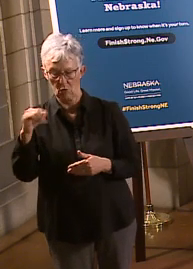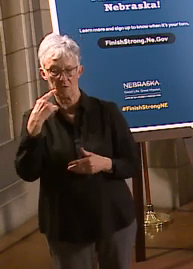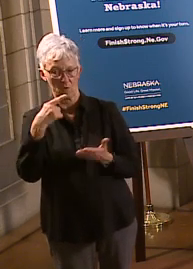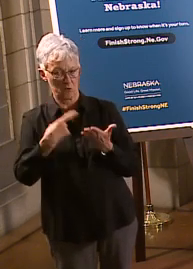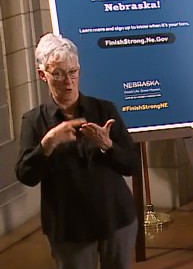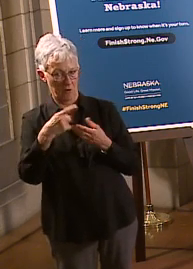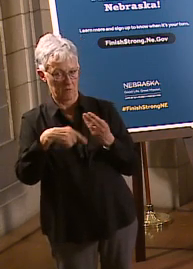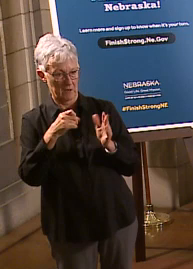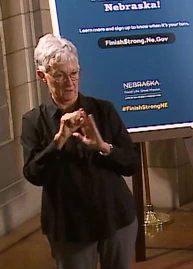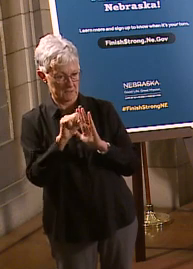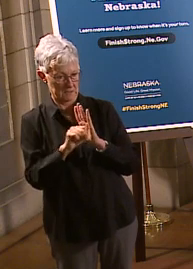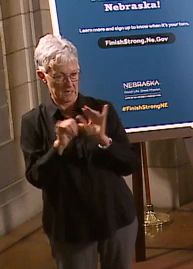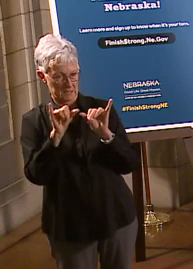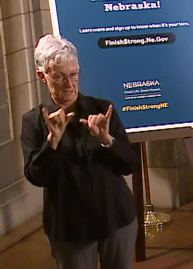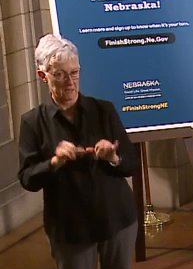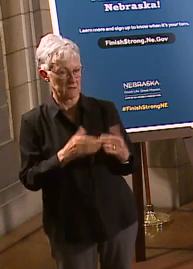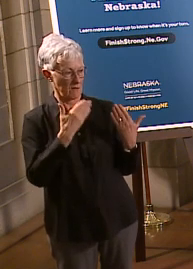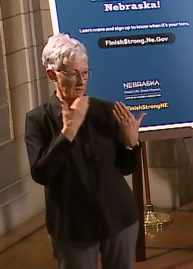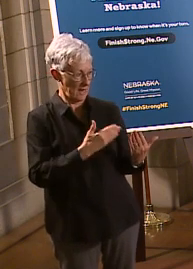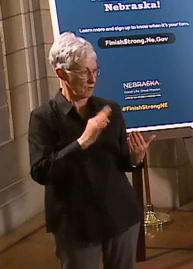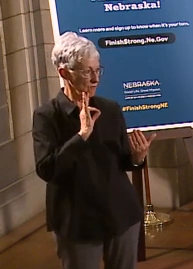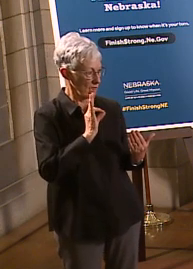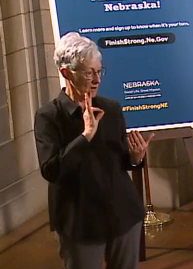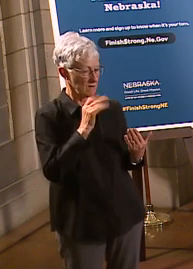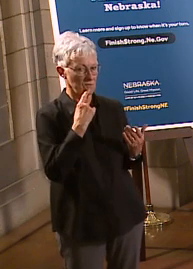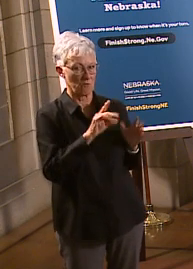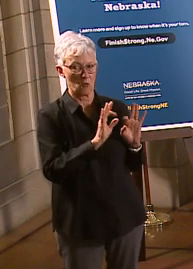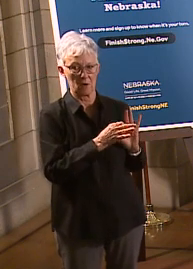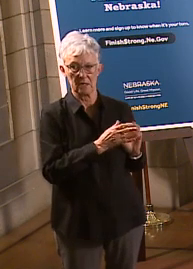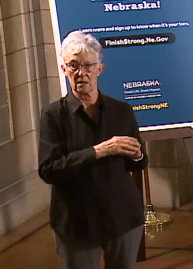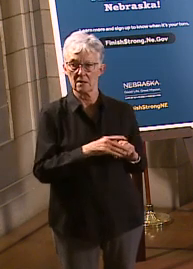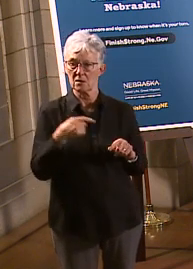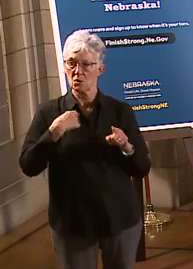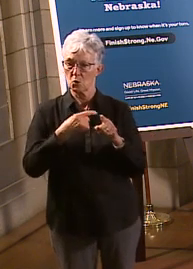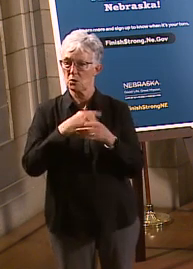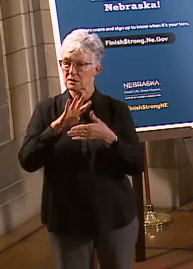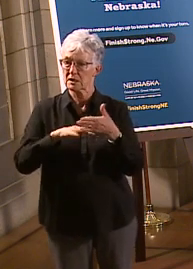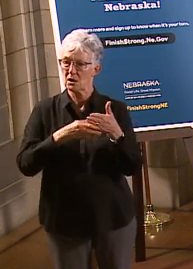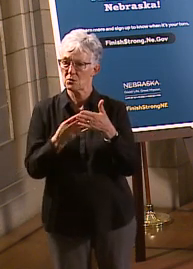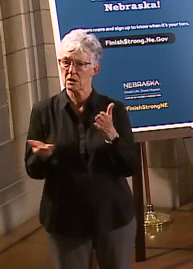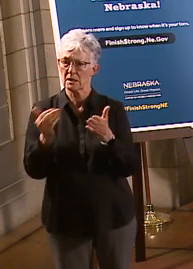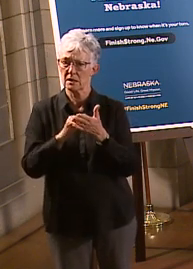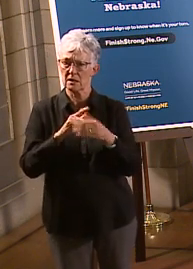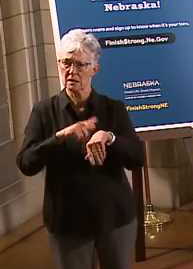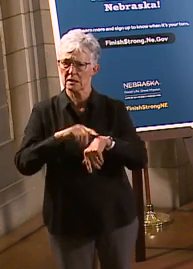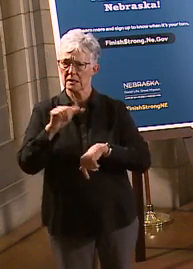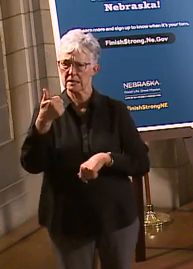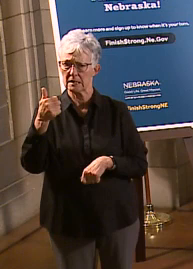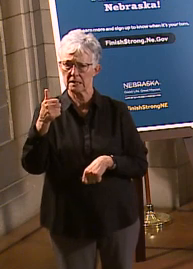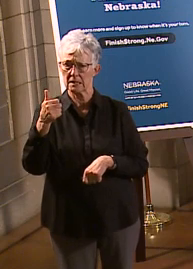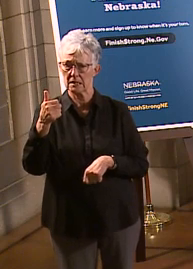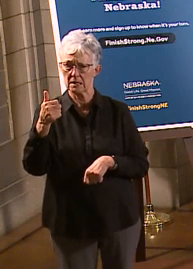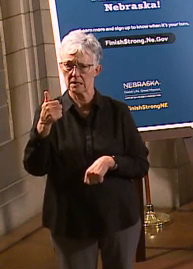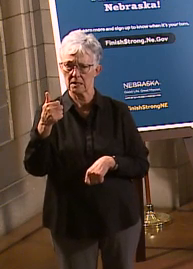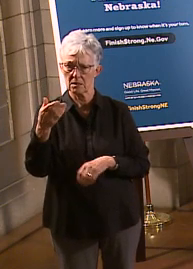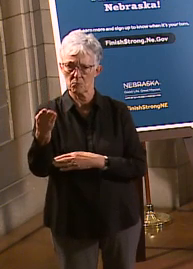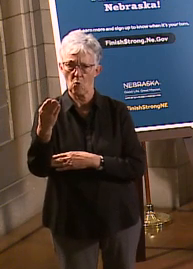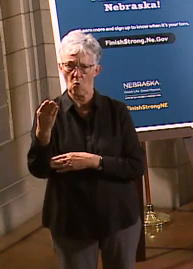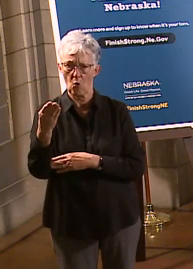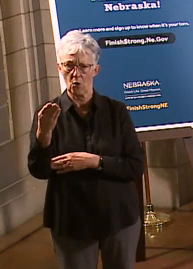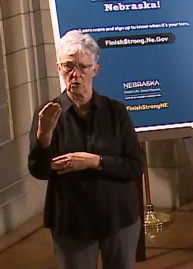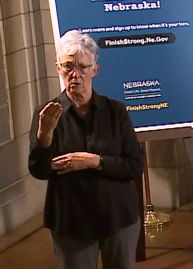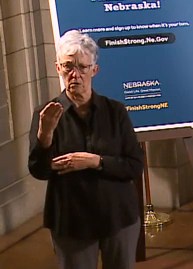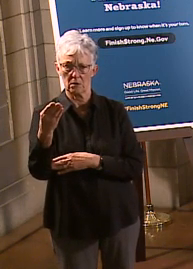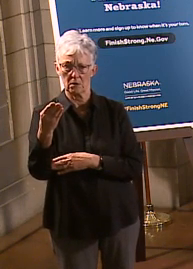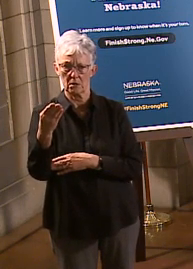much. All right, Taylor, so we are scheduled again 10 a.m. Monday here, is that right? We'll have to go on Monday, but the details will be